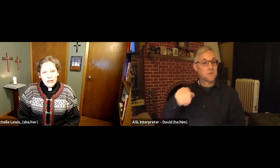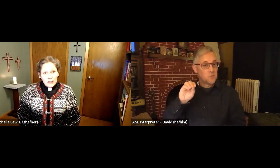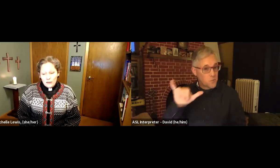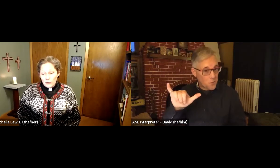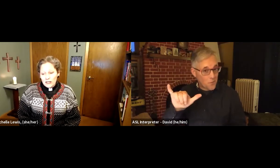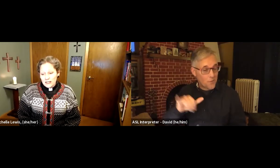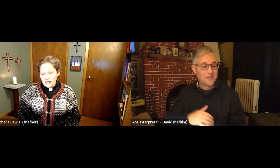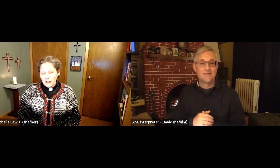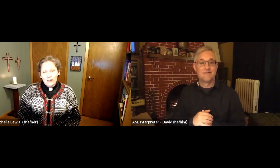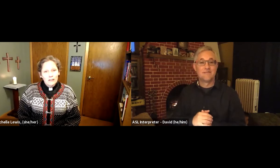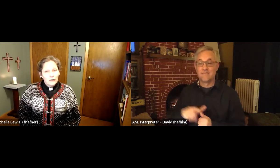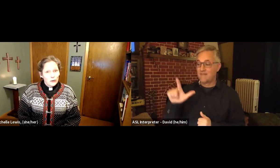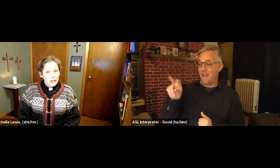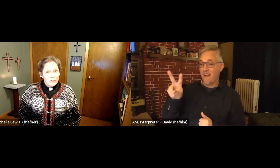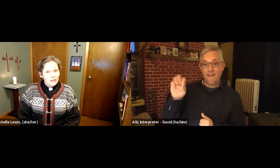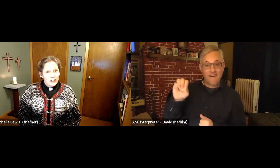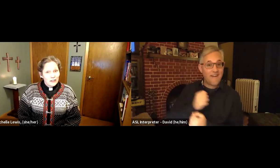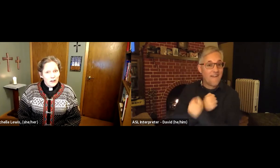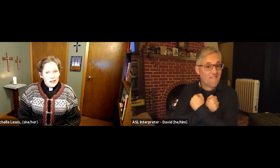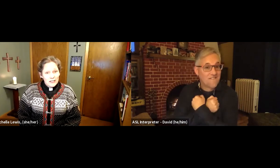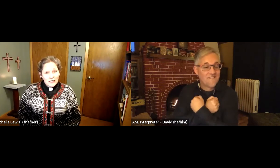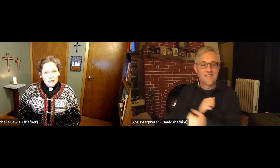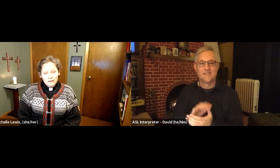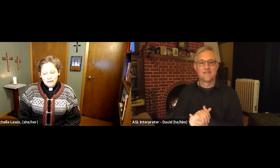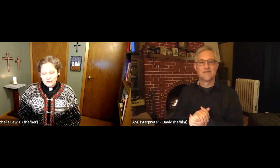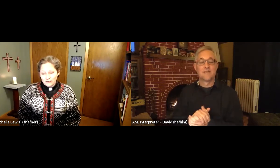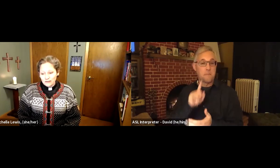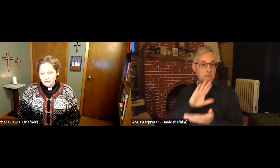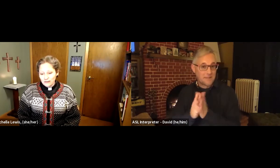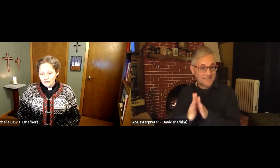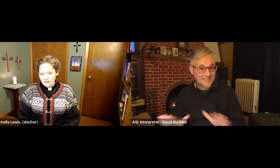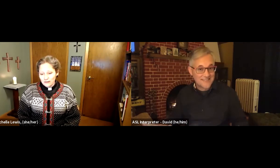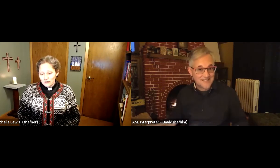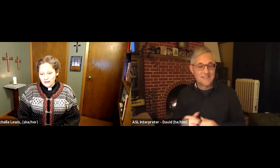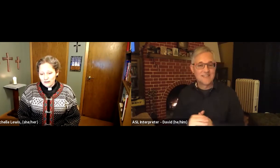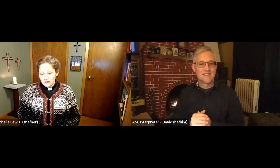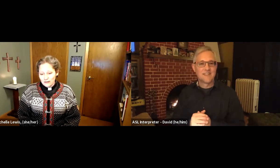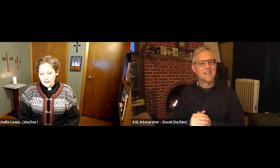Even in the midst of grief and loss.